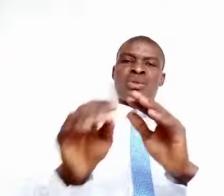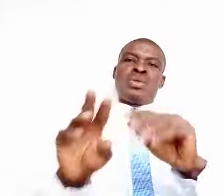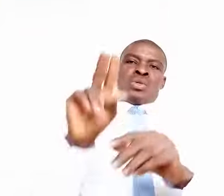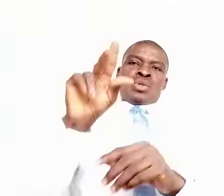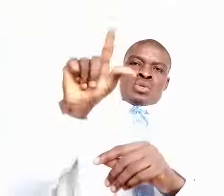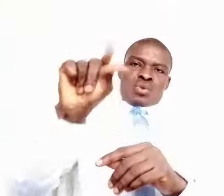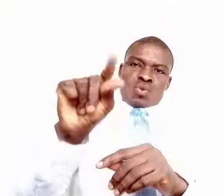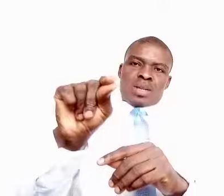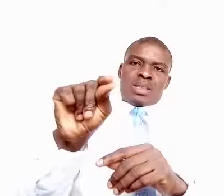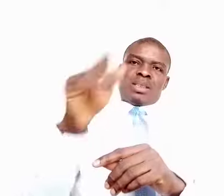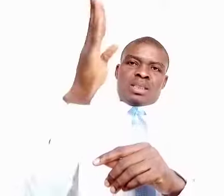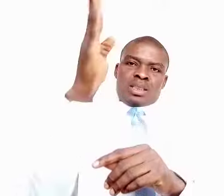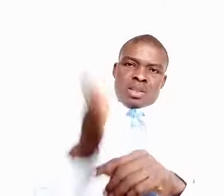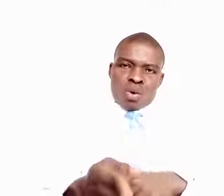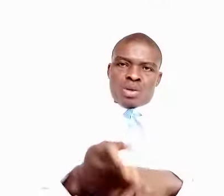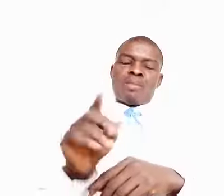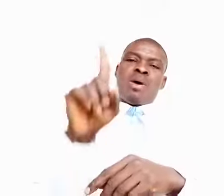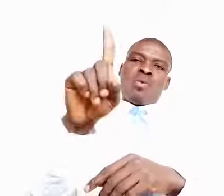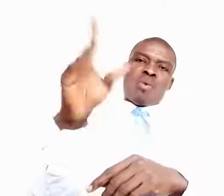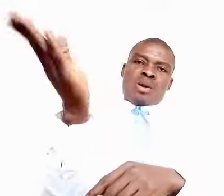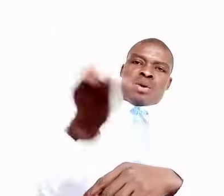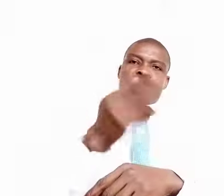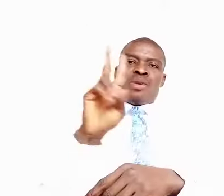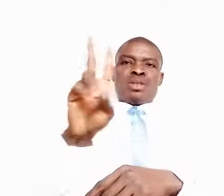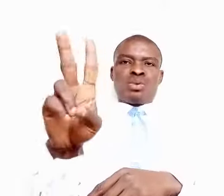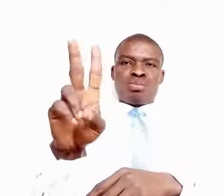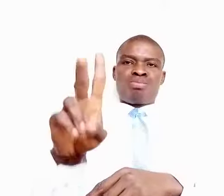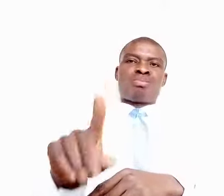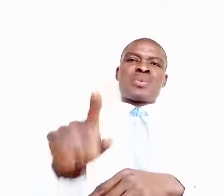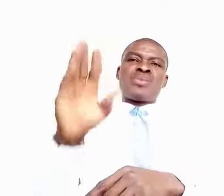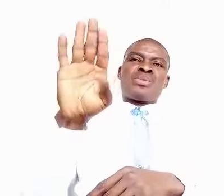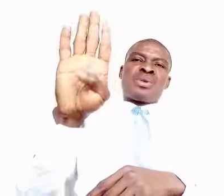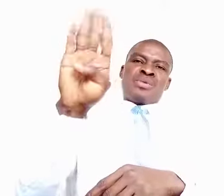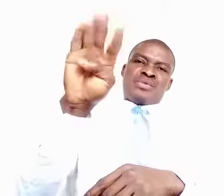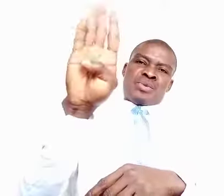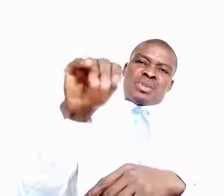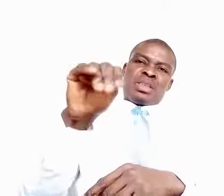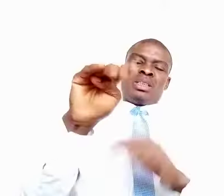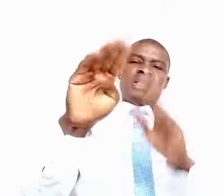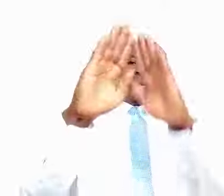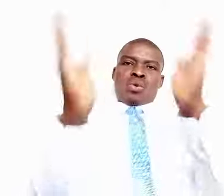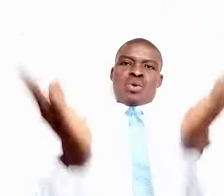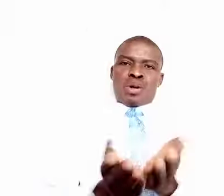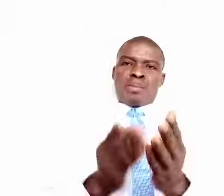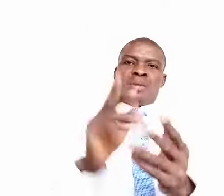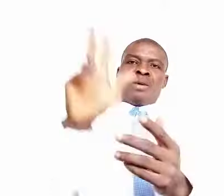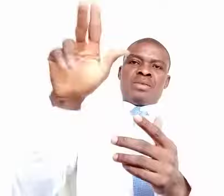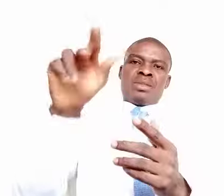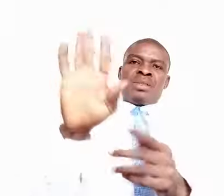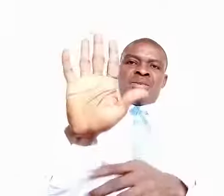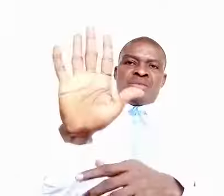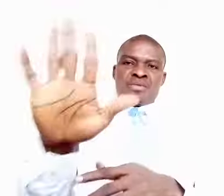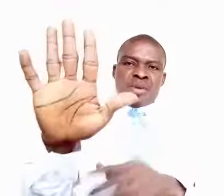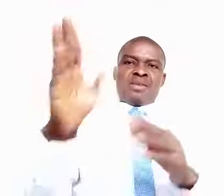number 1 over 2, 14 whole number 3 over 4, 5 whole number 3 over